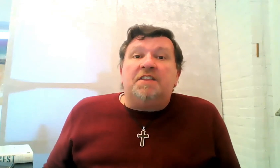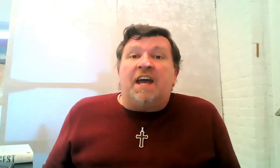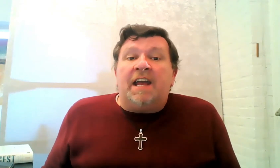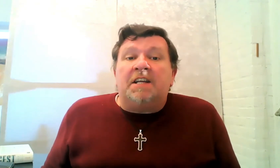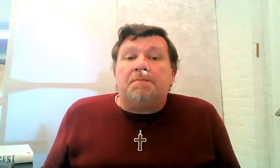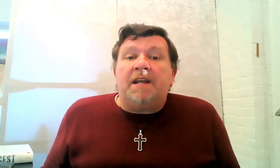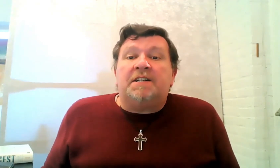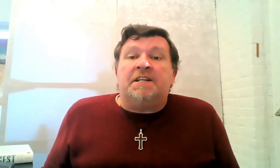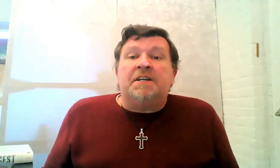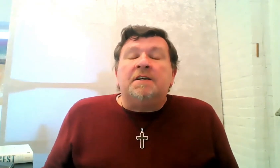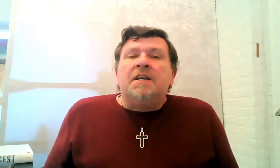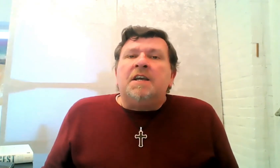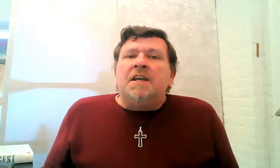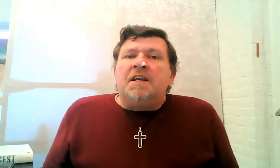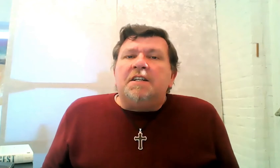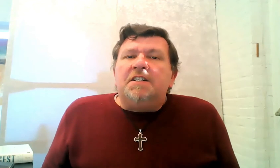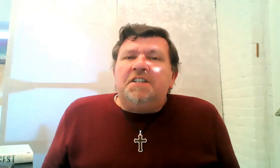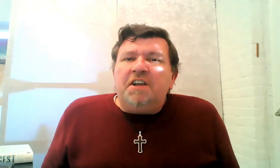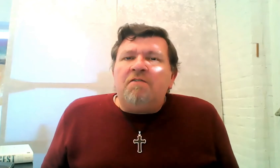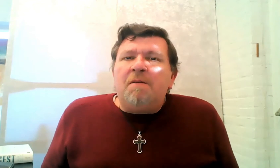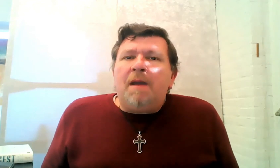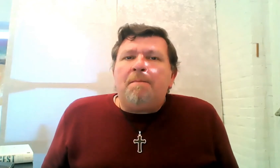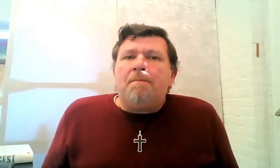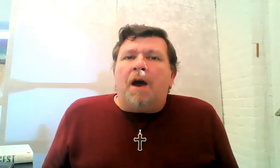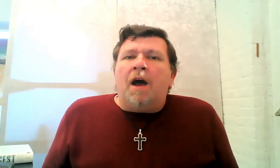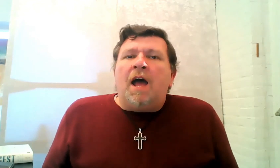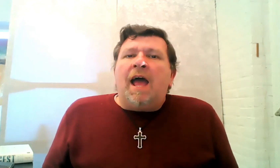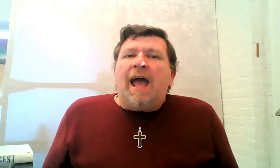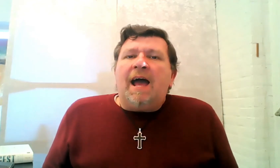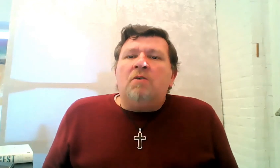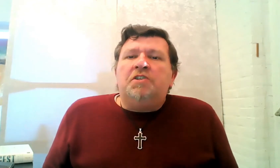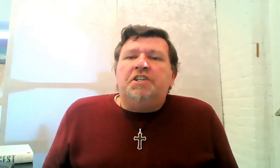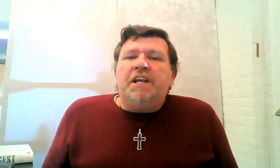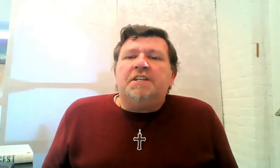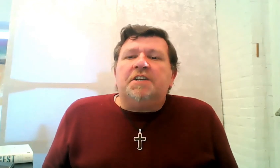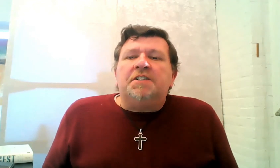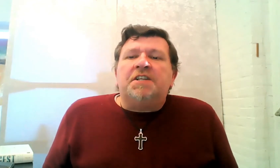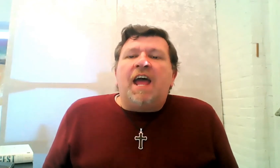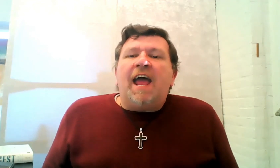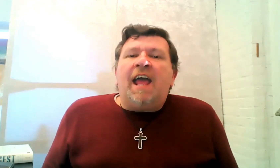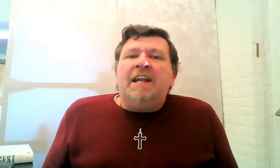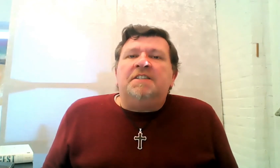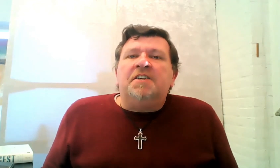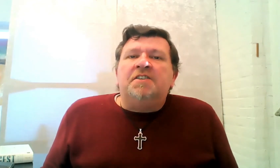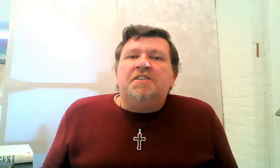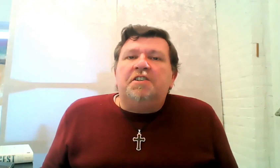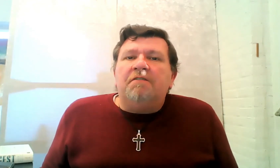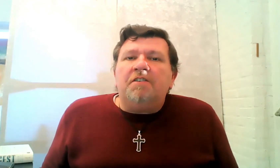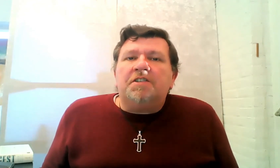they expected. Do you remember how Jesus entered